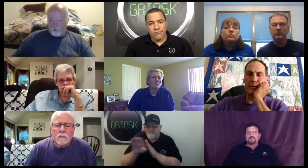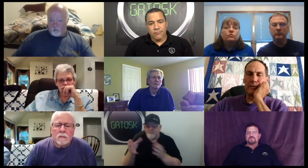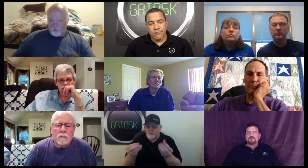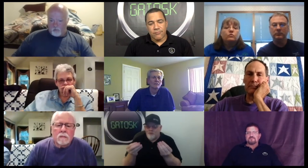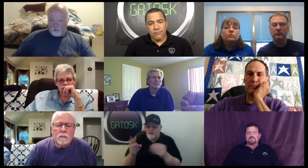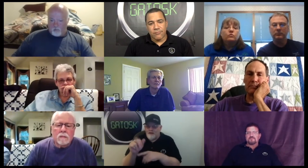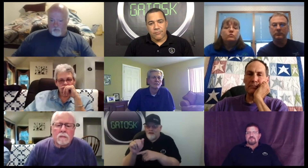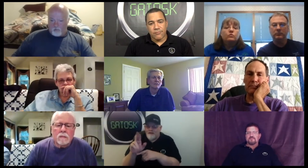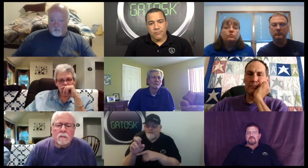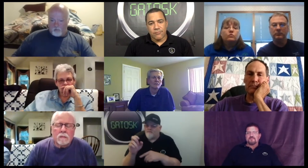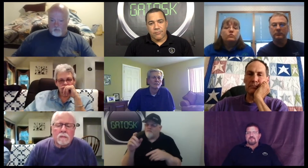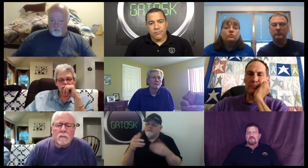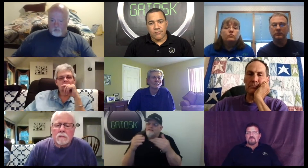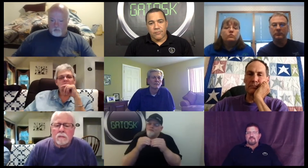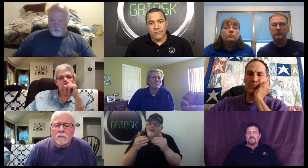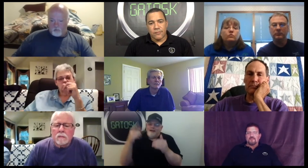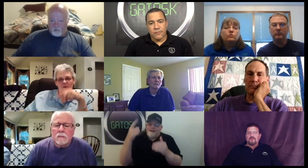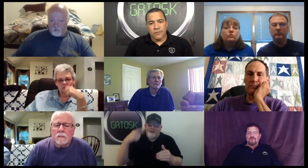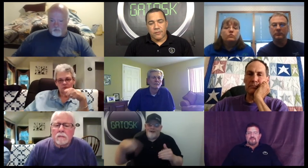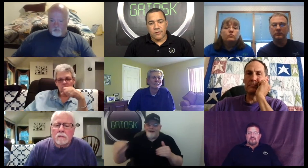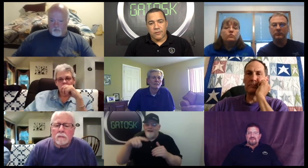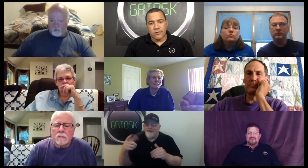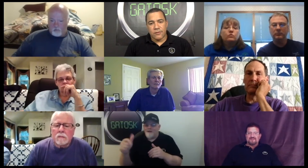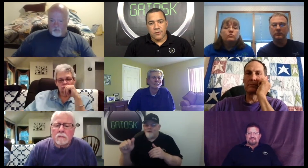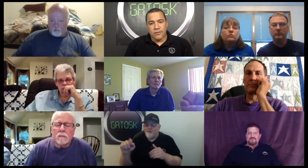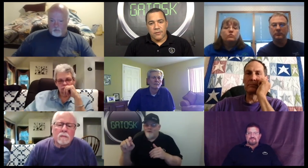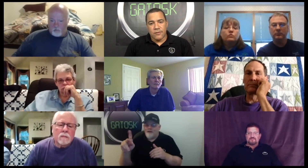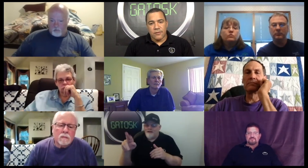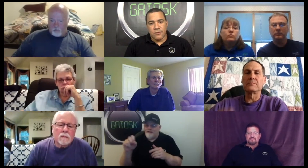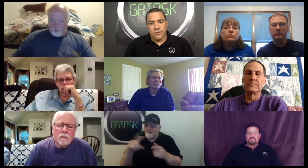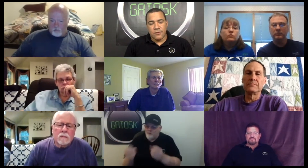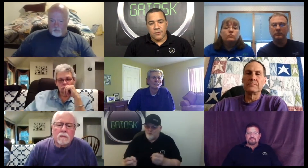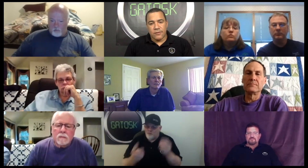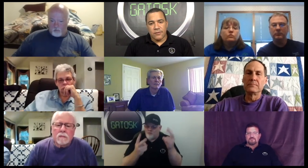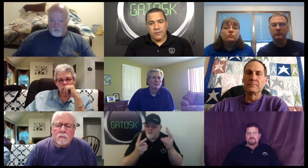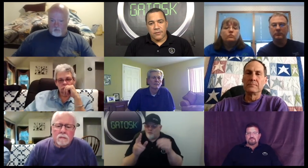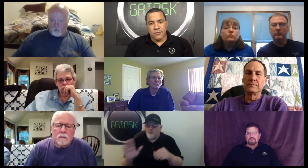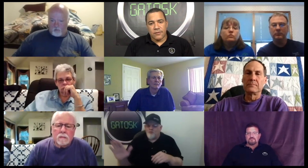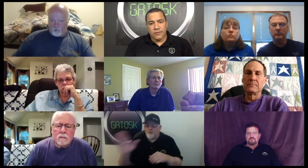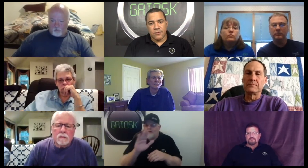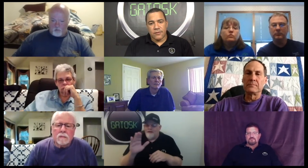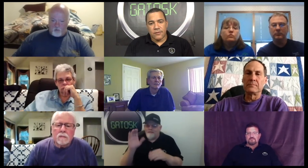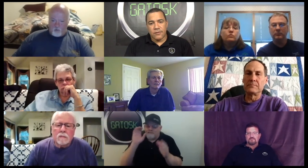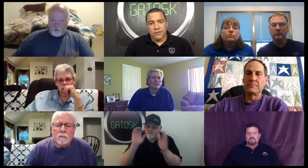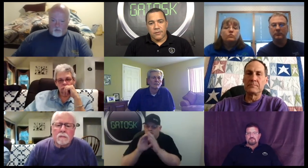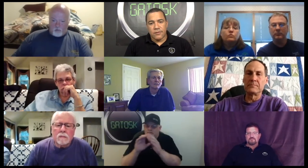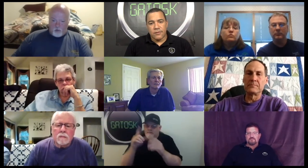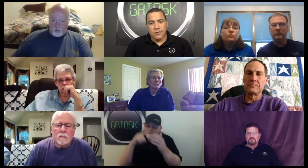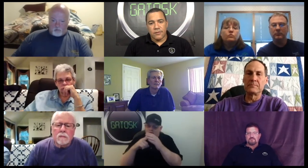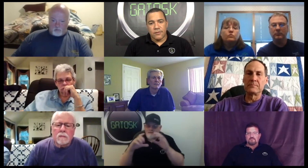are developing software to make it easier for those of us Gatoskers to upload their photos,